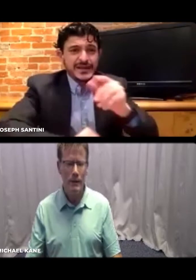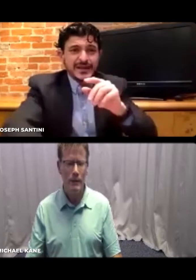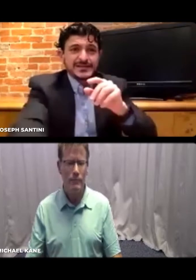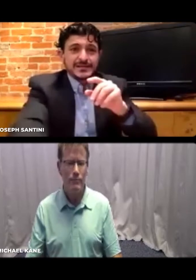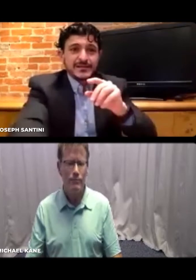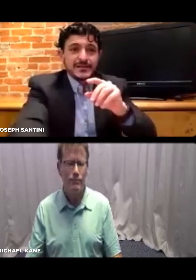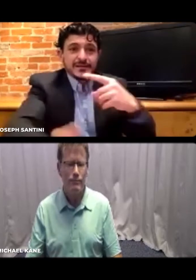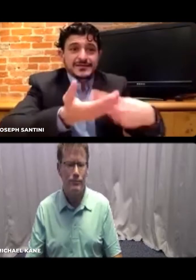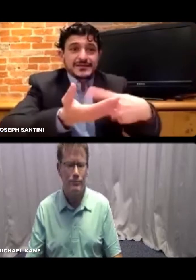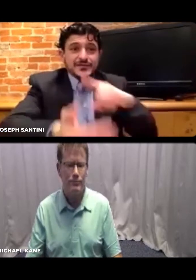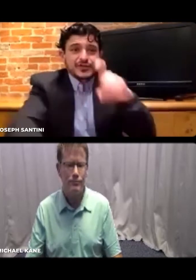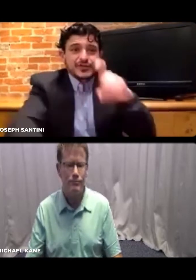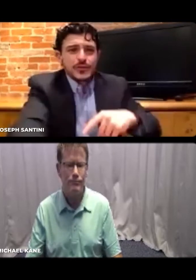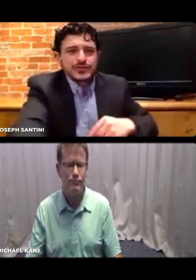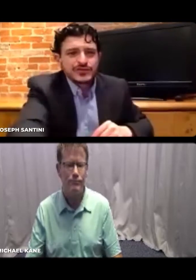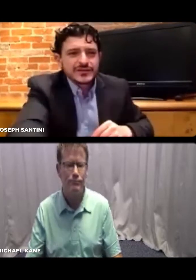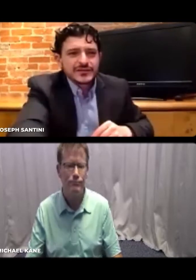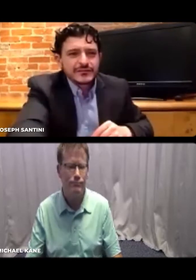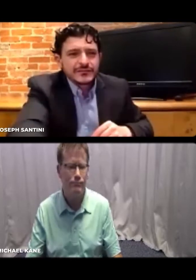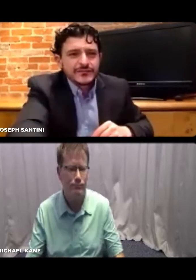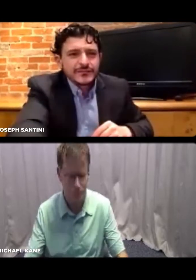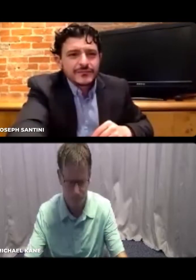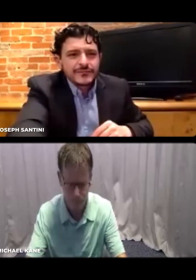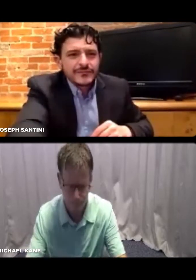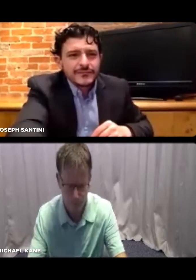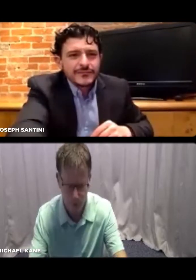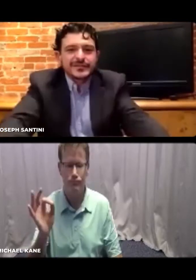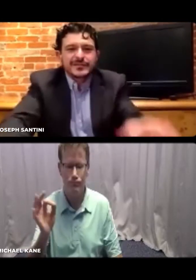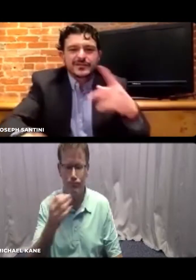take a look at our next Q&A question, Mike.